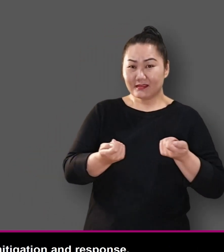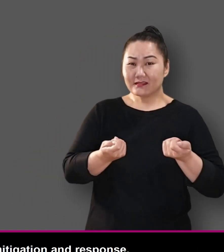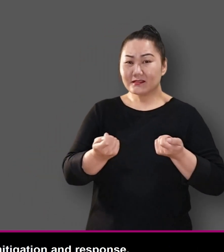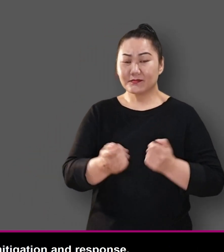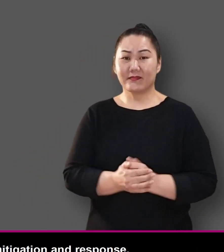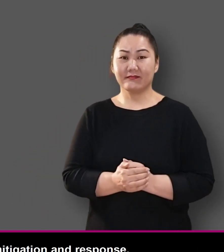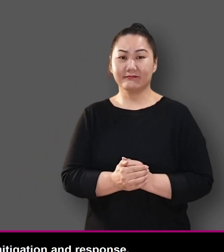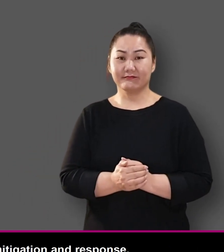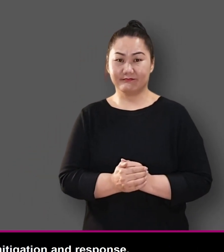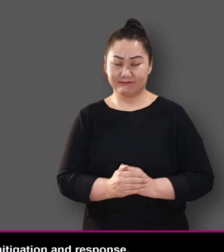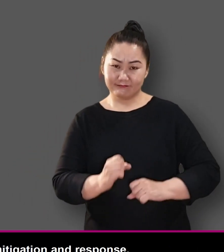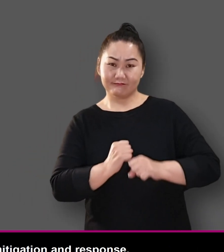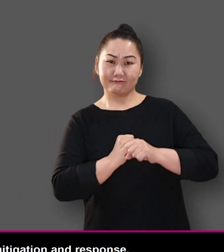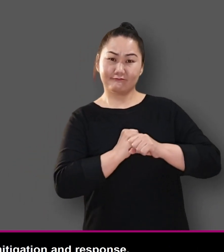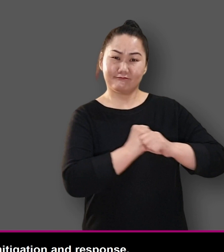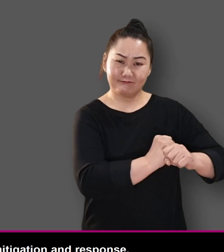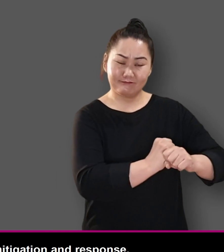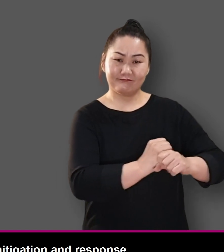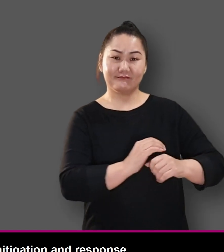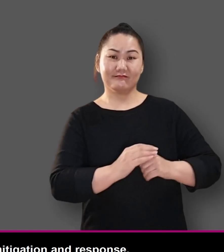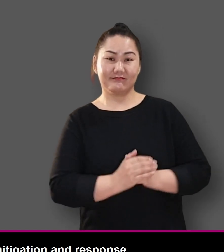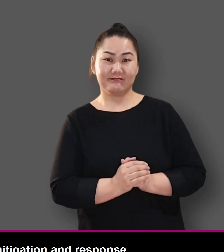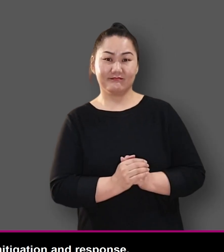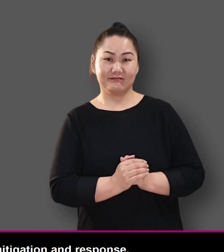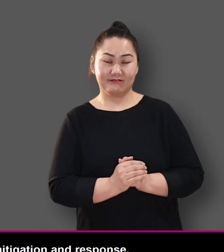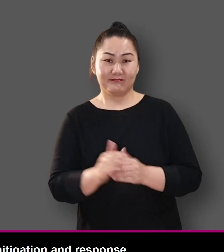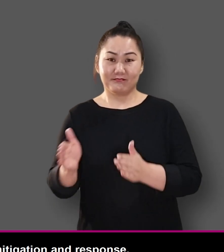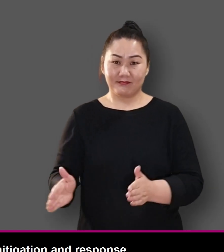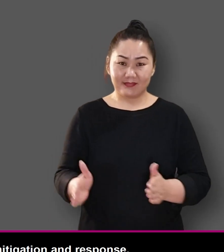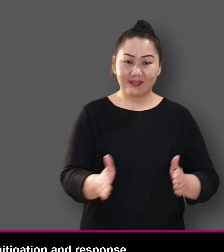in planning, risk mitigation, and response.